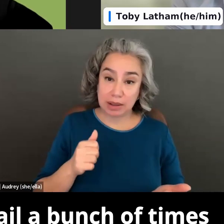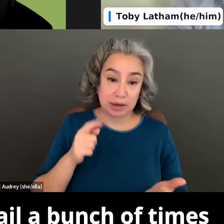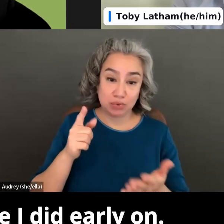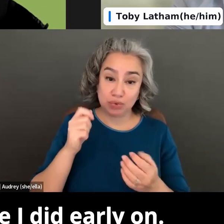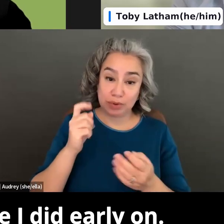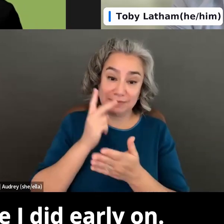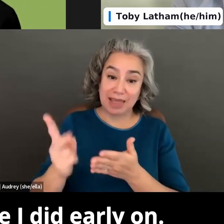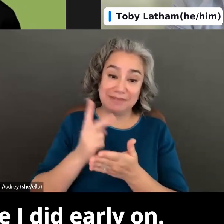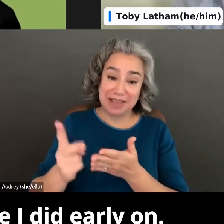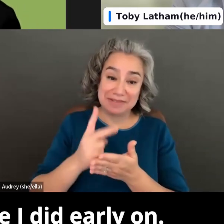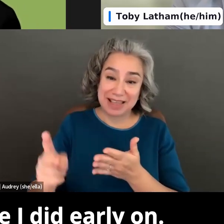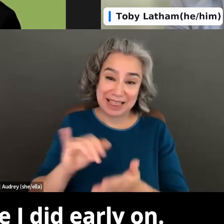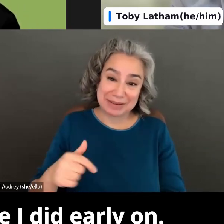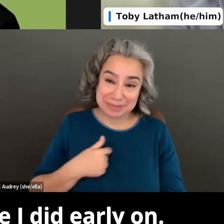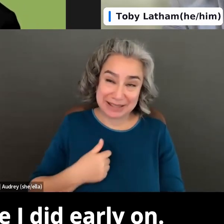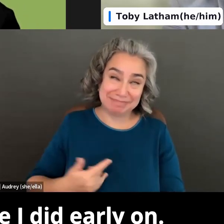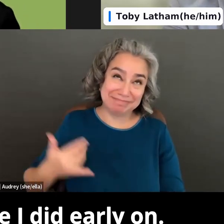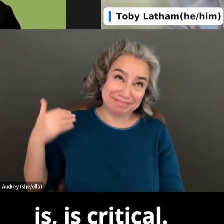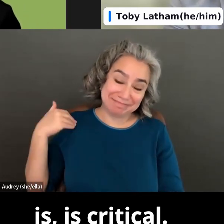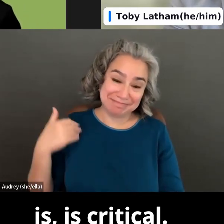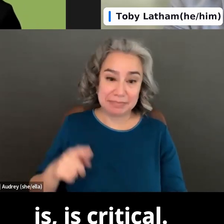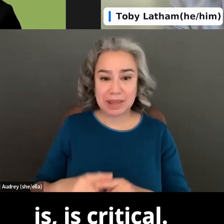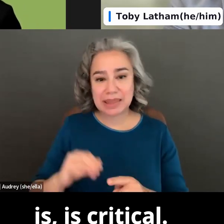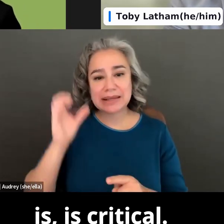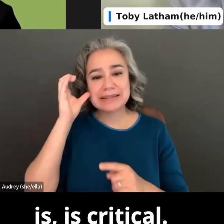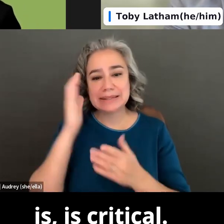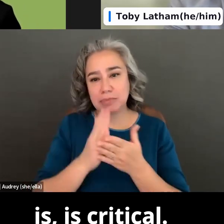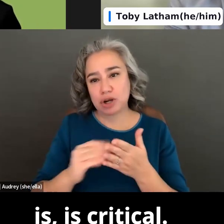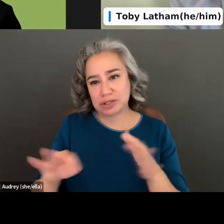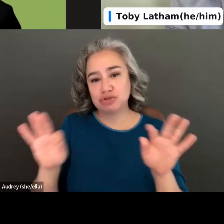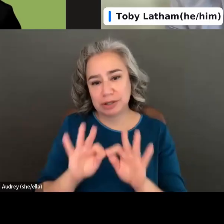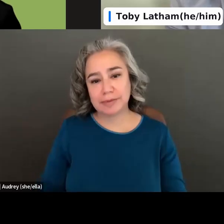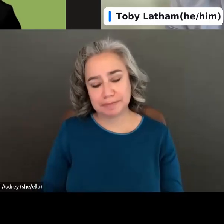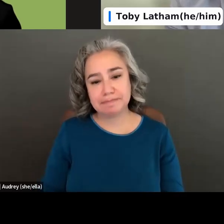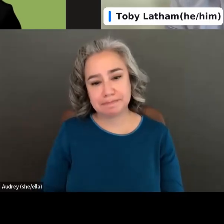bunch of times like I did early on. But that listening piece is critical.